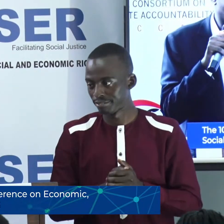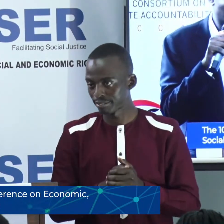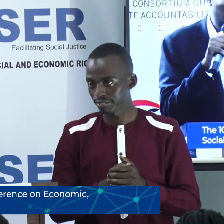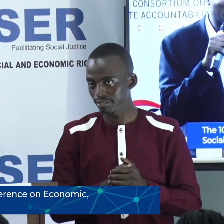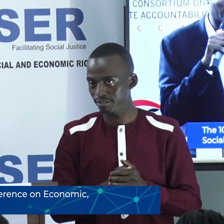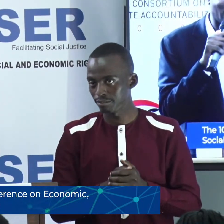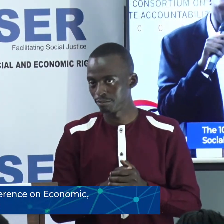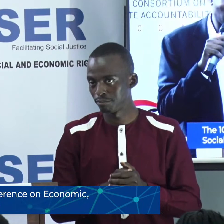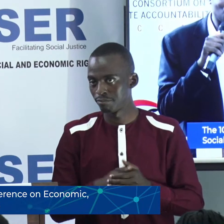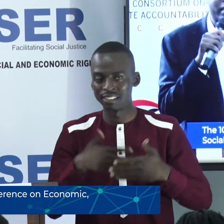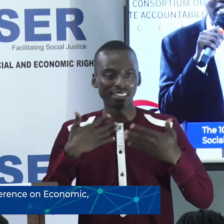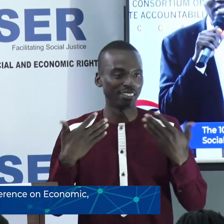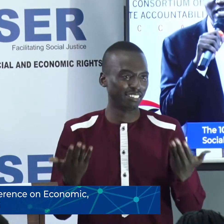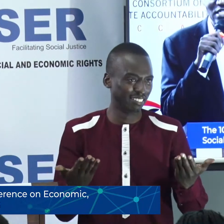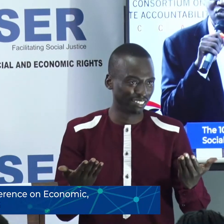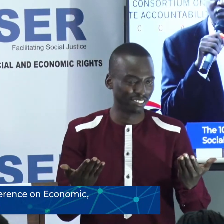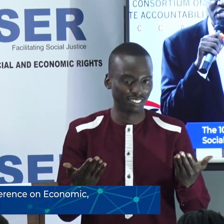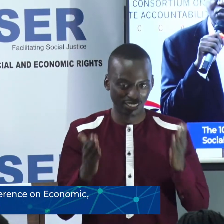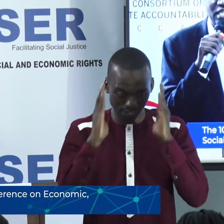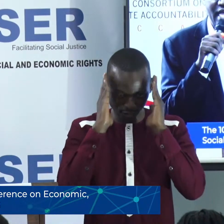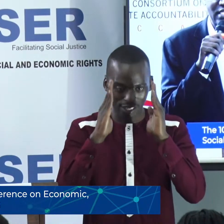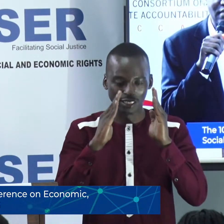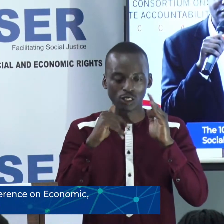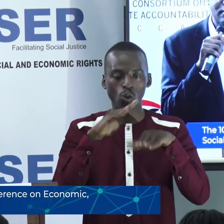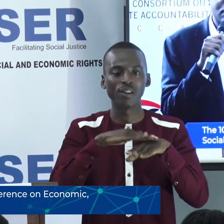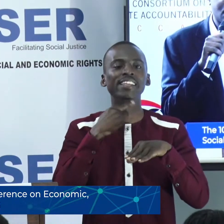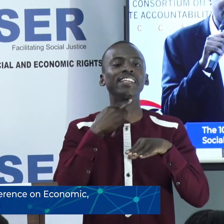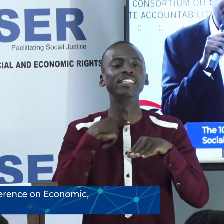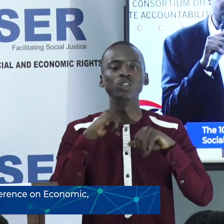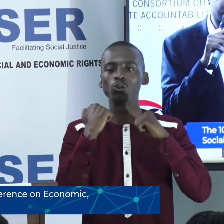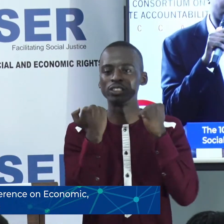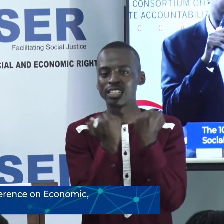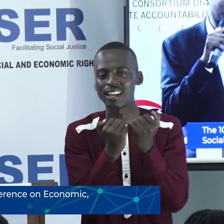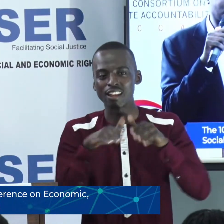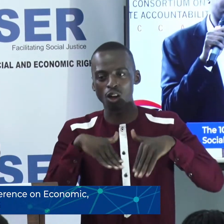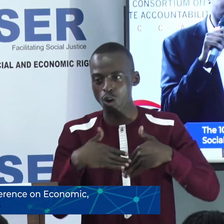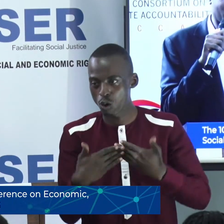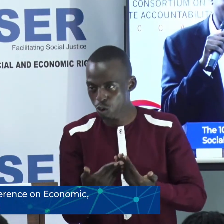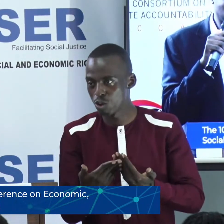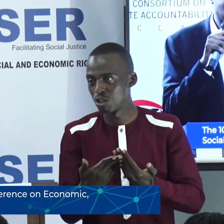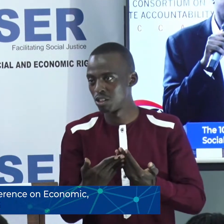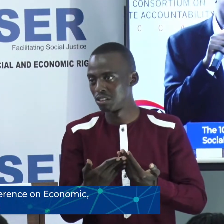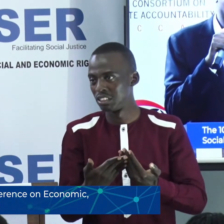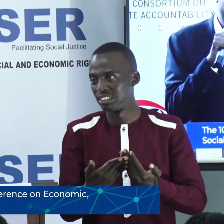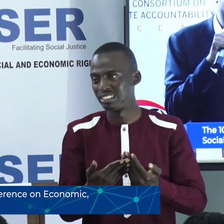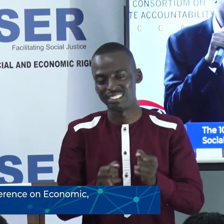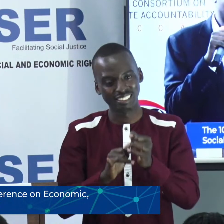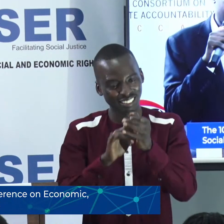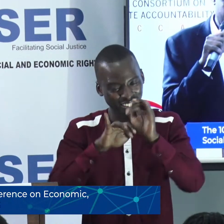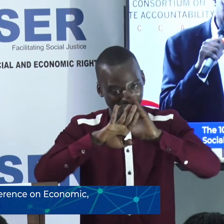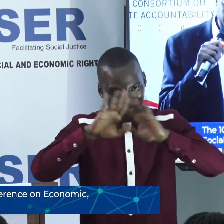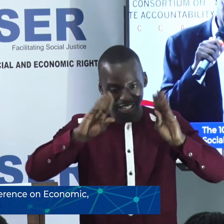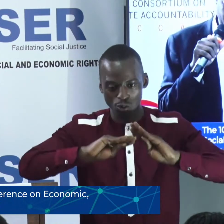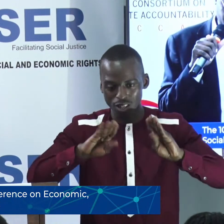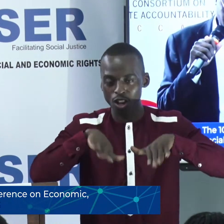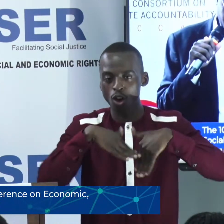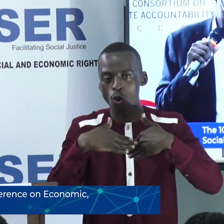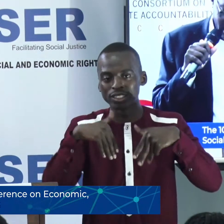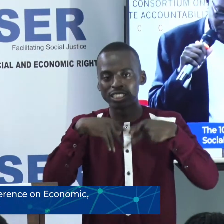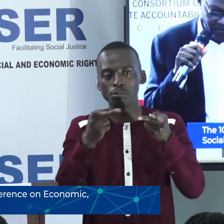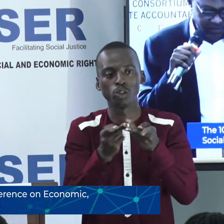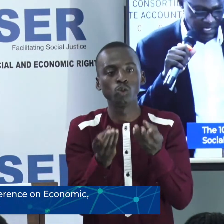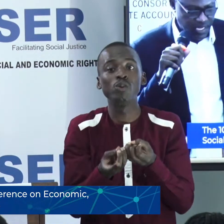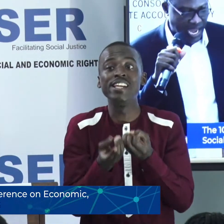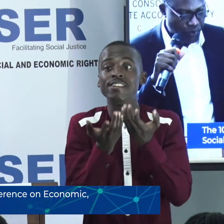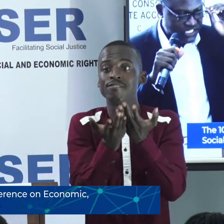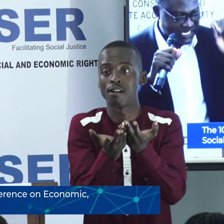Is it in sync with the needs of the society? Is it properly trained? Is it in position to